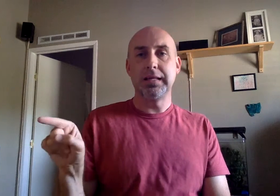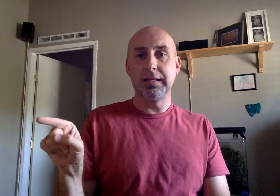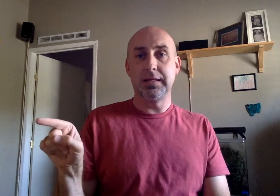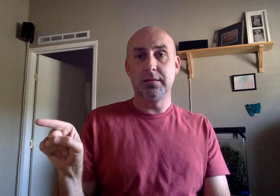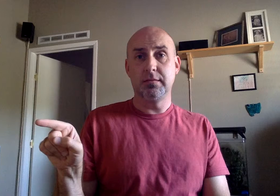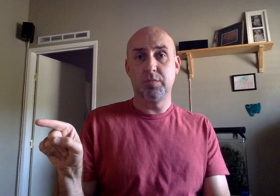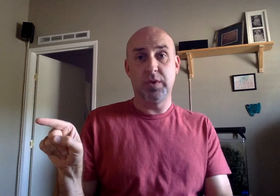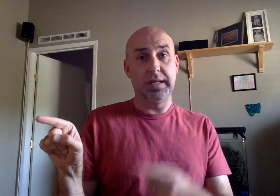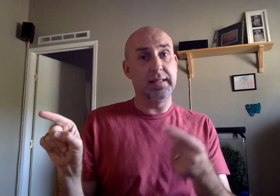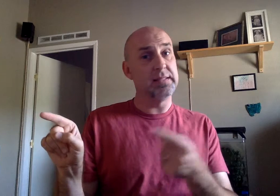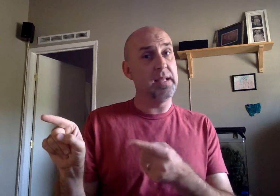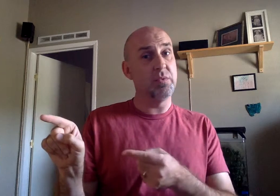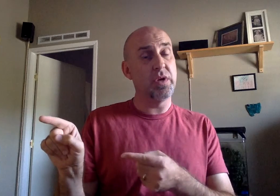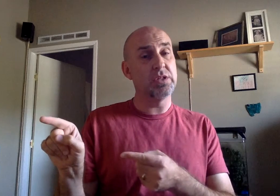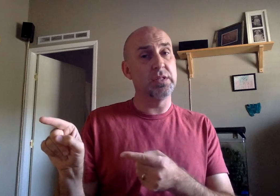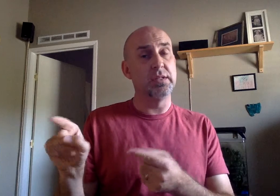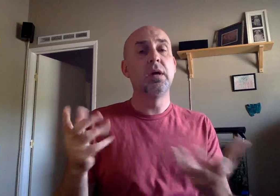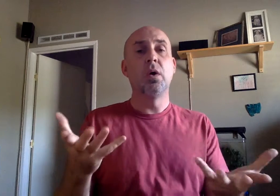He, pointing in the same direction.